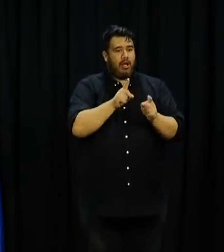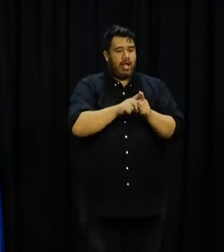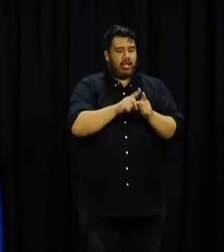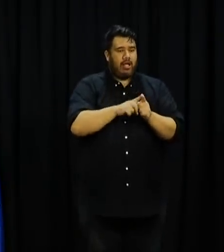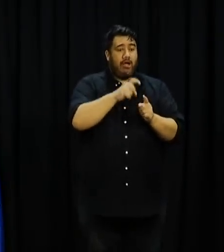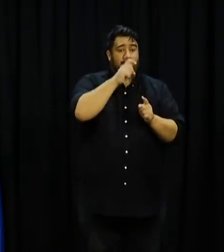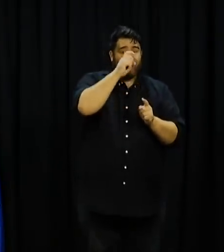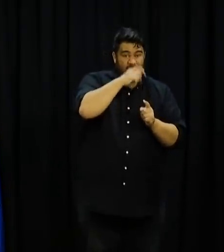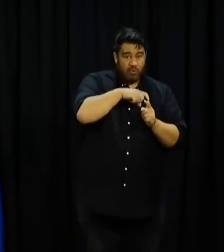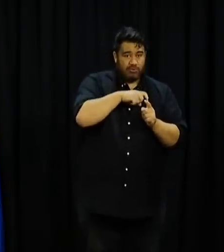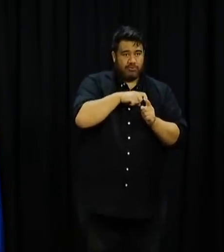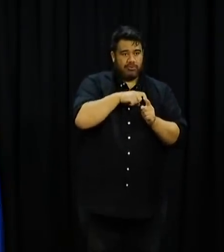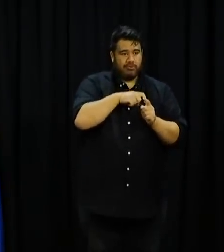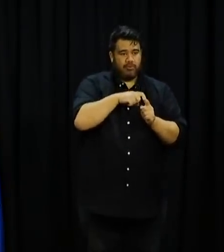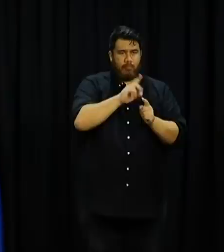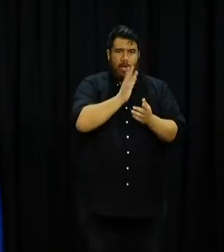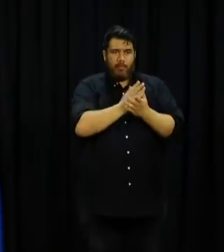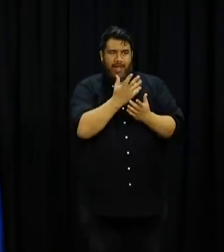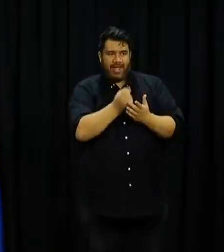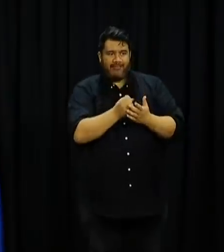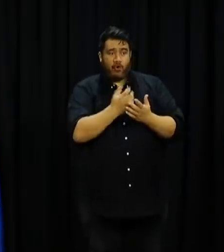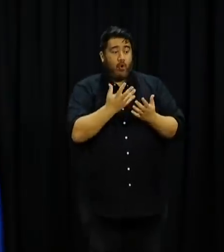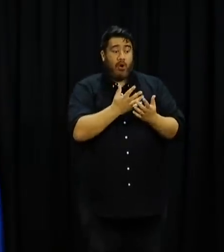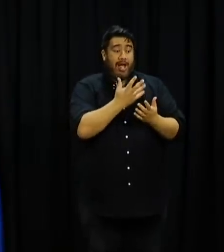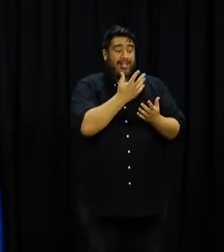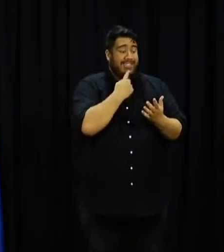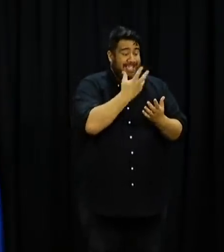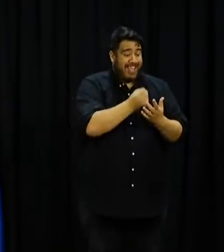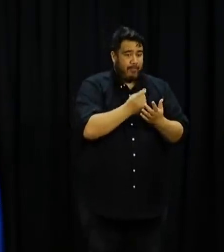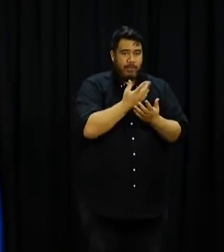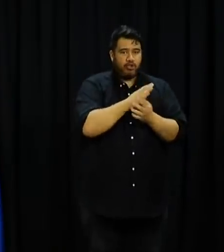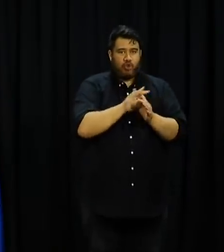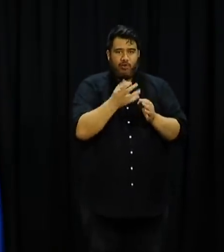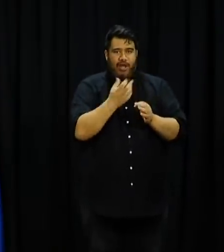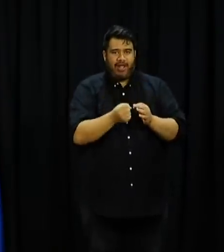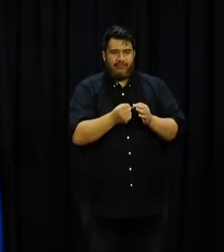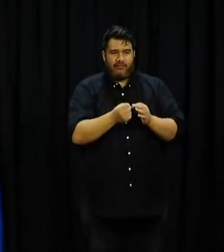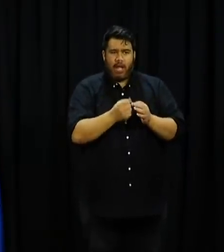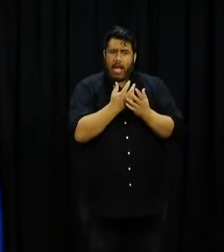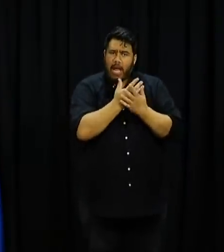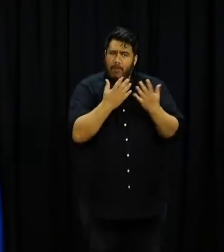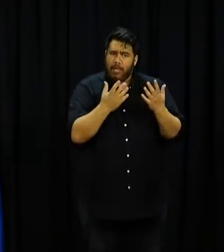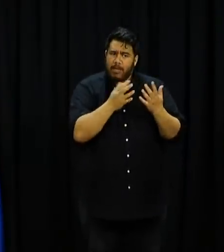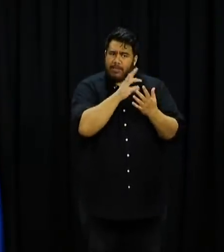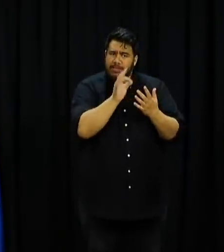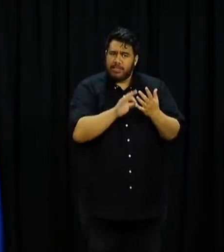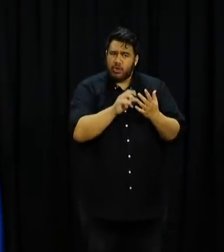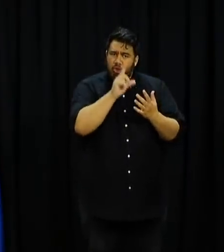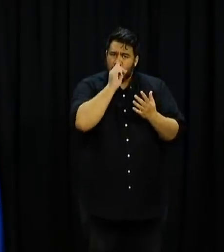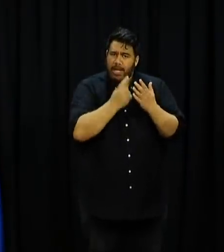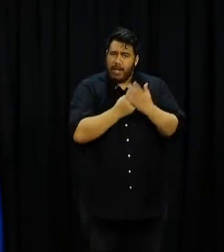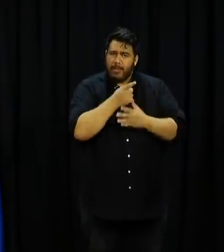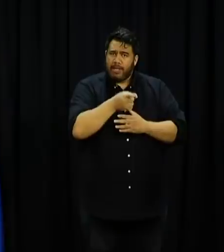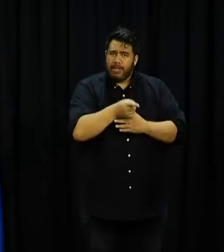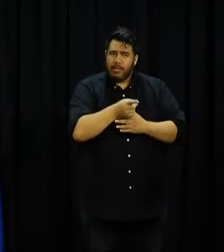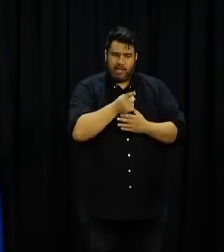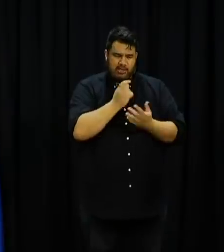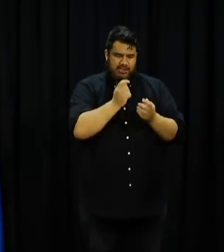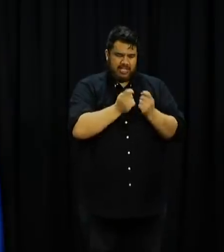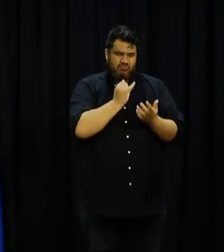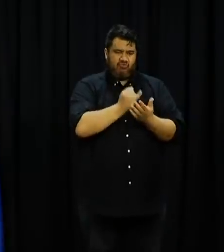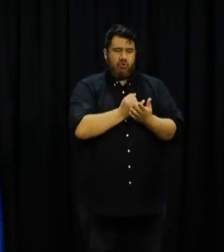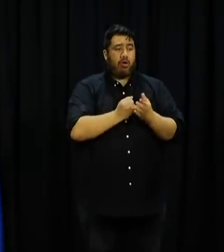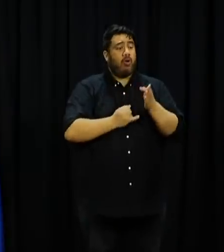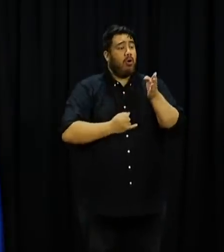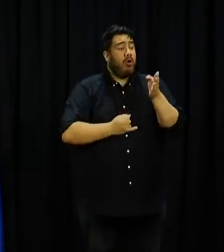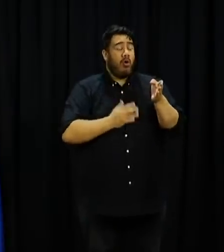the false negatives, that's really dropped down as a percentage? It is low, and just to be clear, anyone who's a close contact